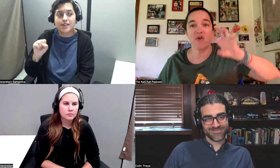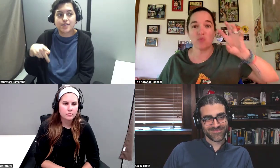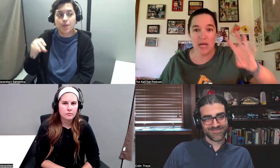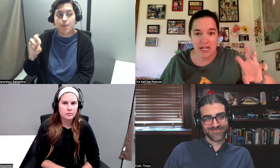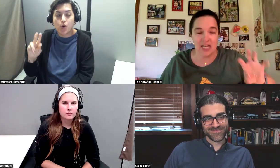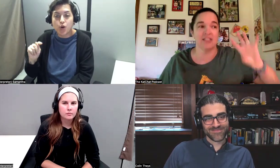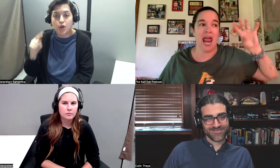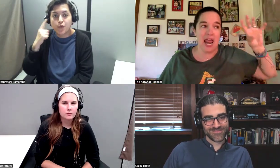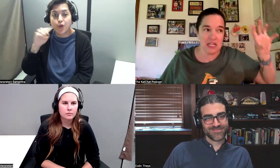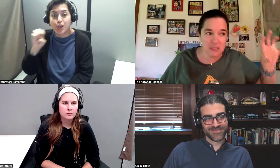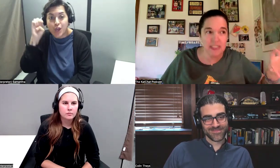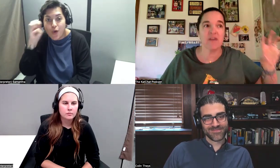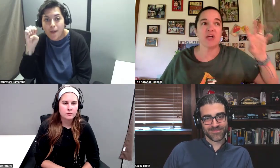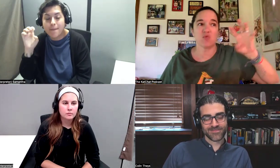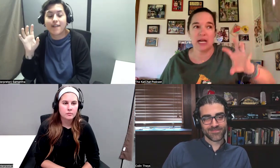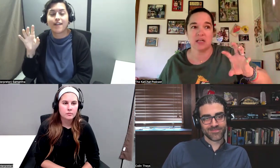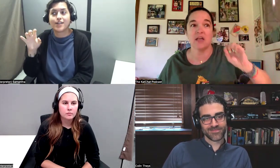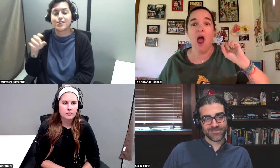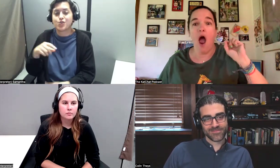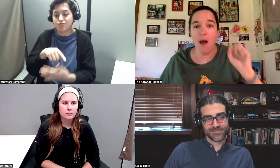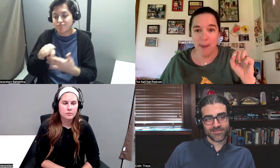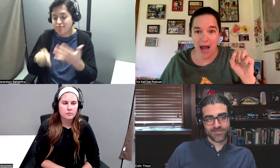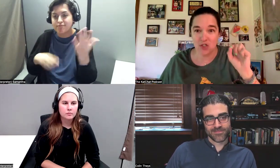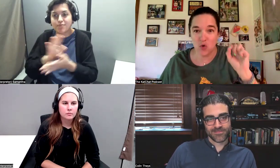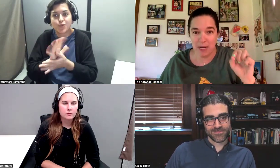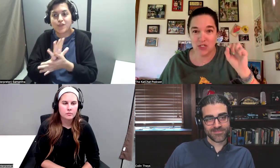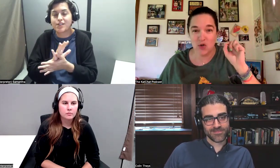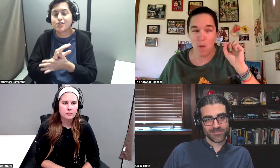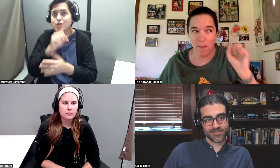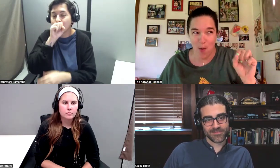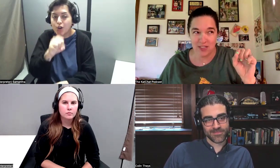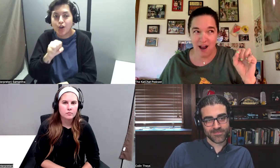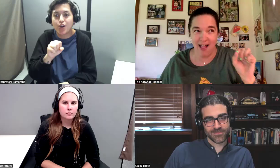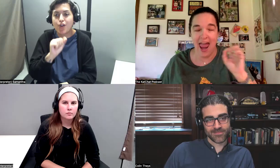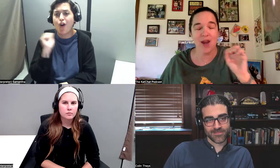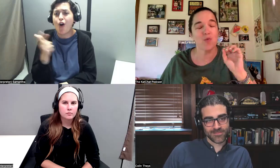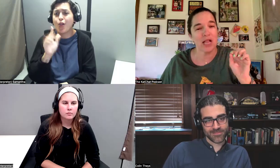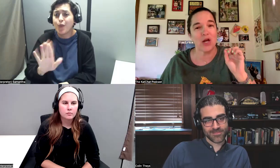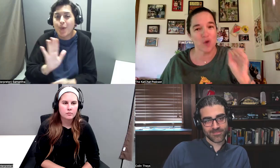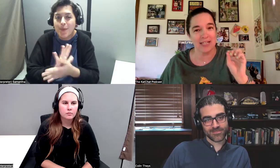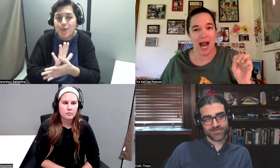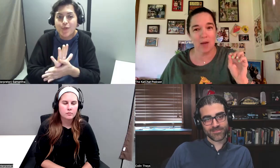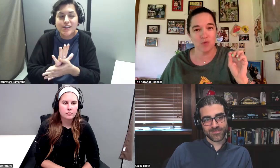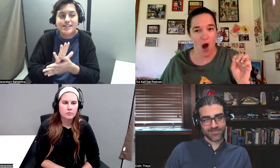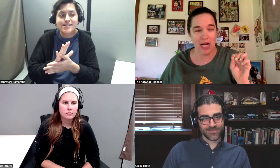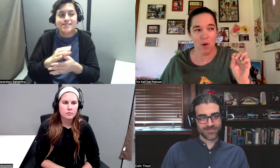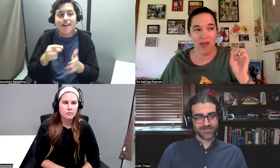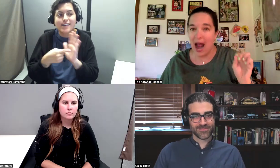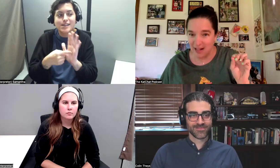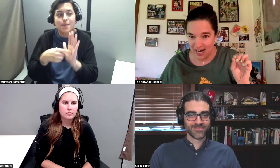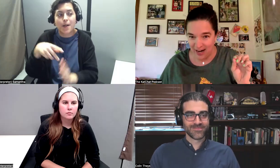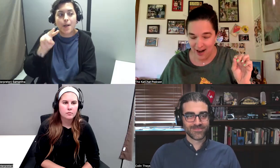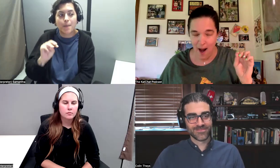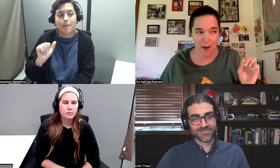for different reasons and specific reasons. Machu Picchu Proposal. I had a really great time talking